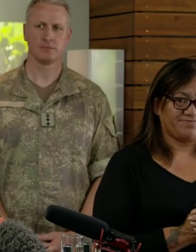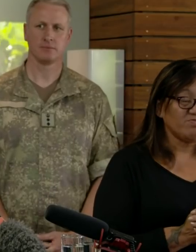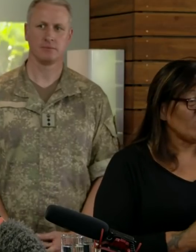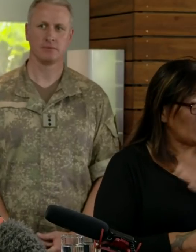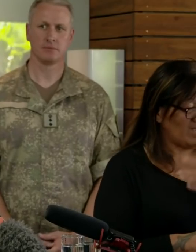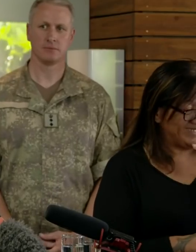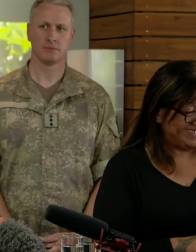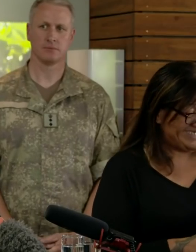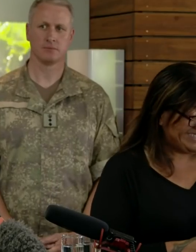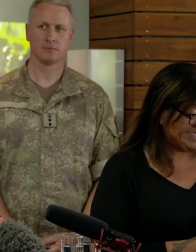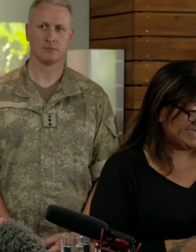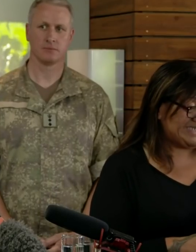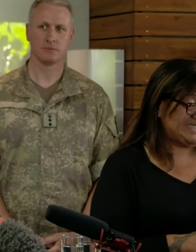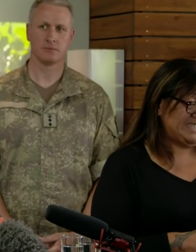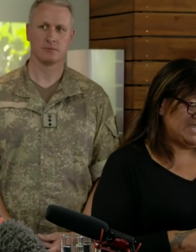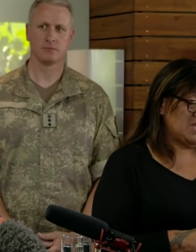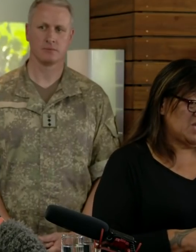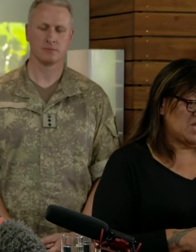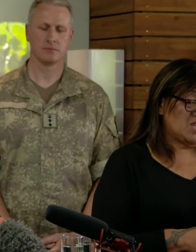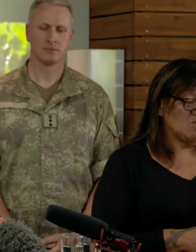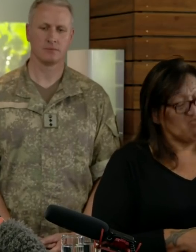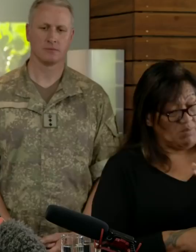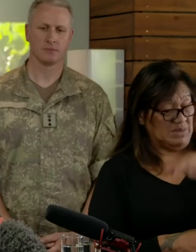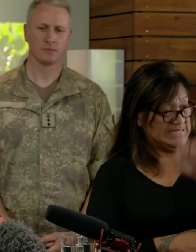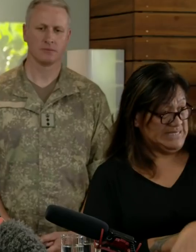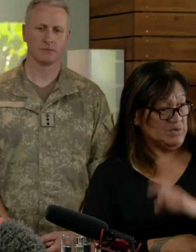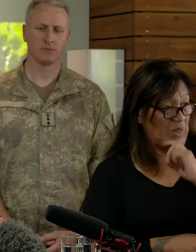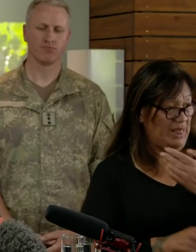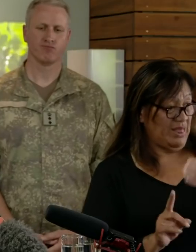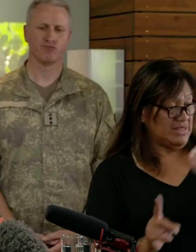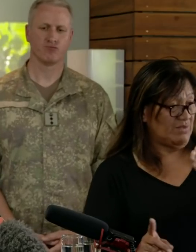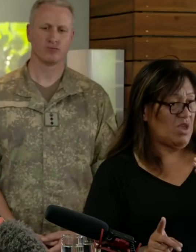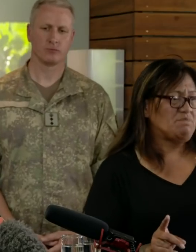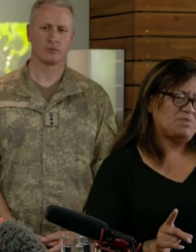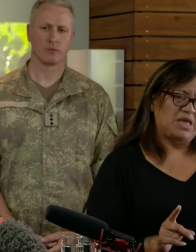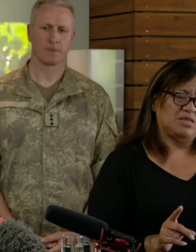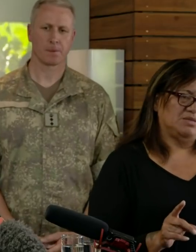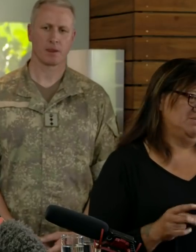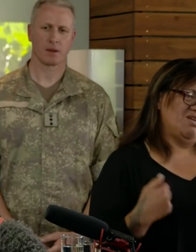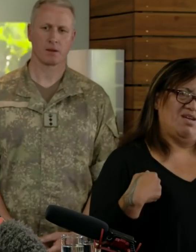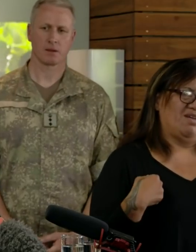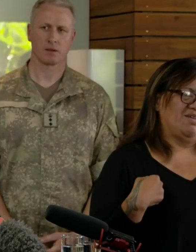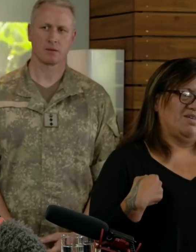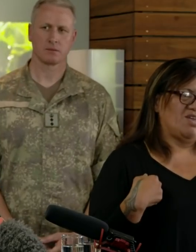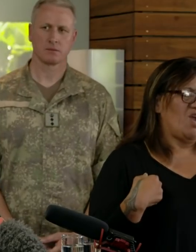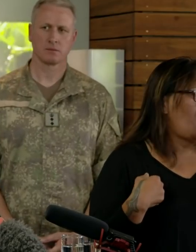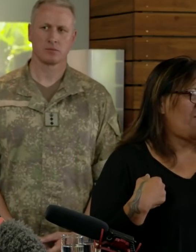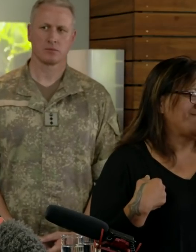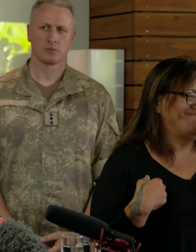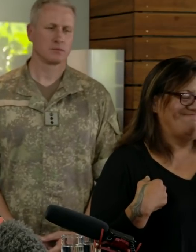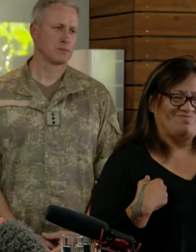I'd like to say yes, and in all likelihood the answer is yes, but it would be very irresponsible of me to give